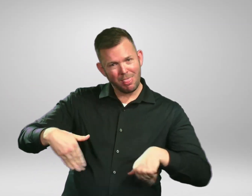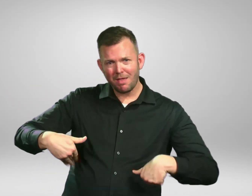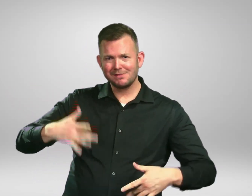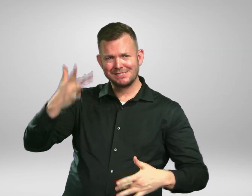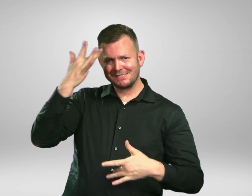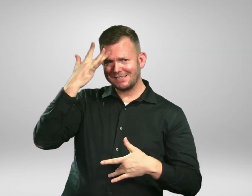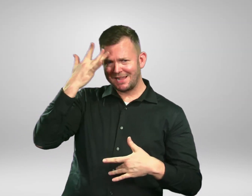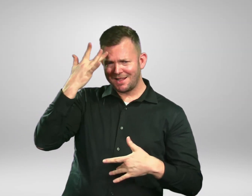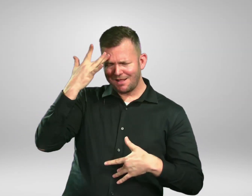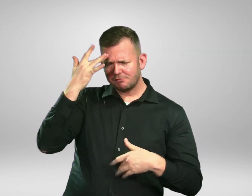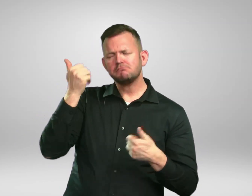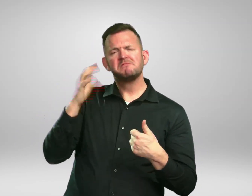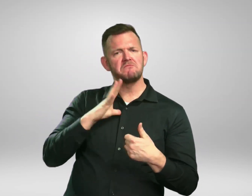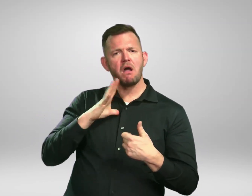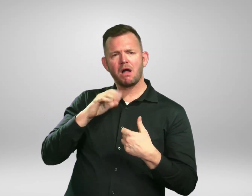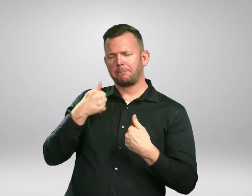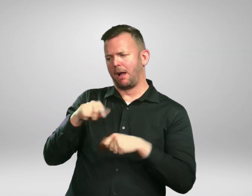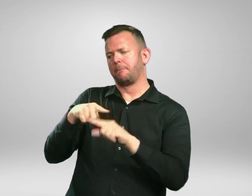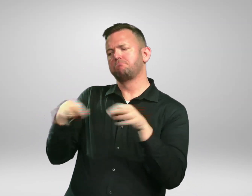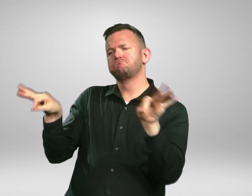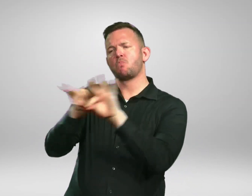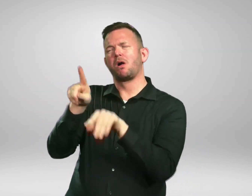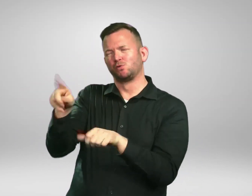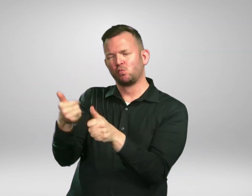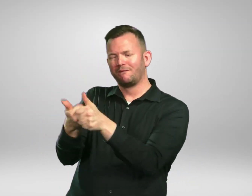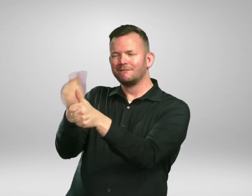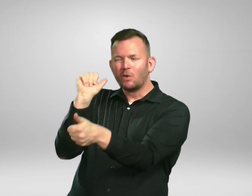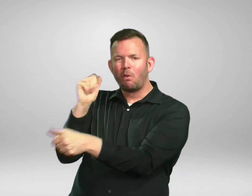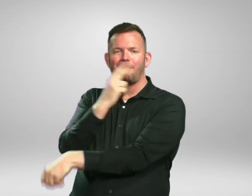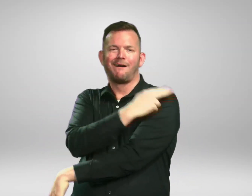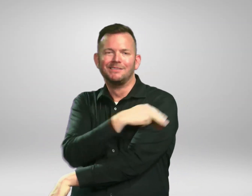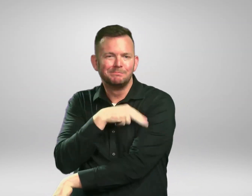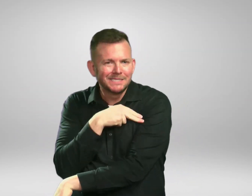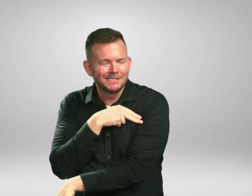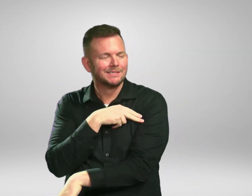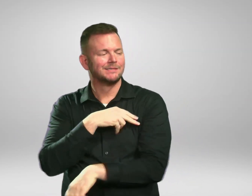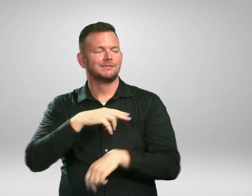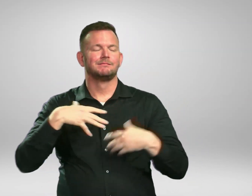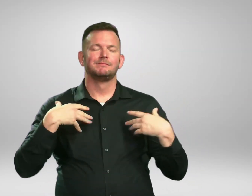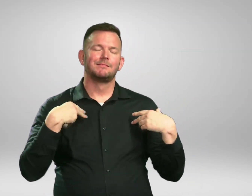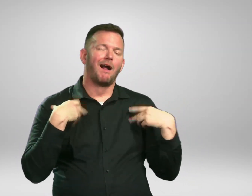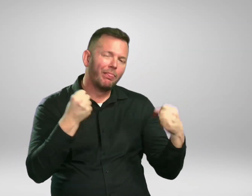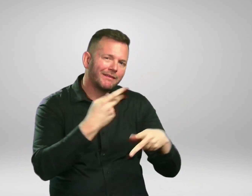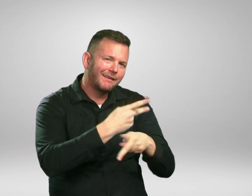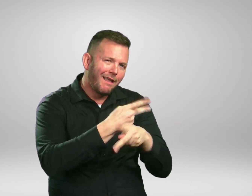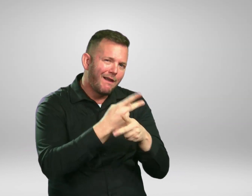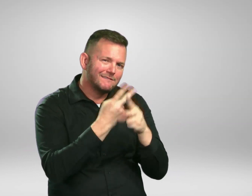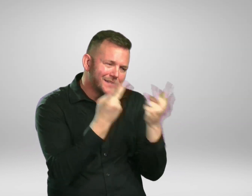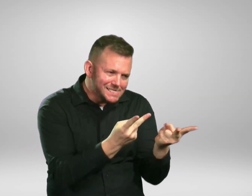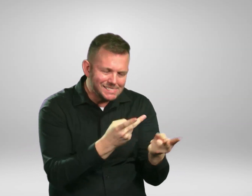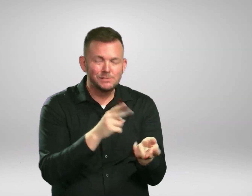visiting hospitals, long-term care facilities, or nursing homes to the extent